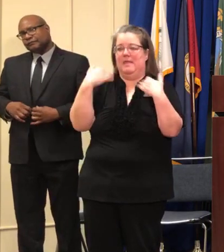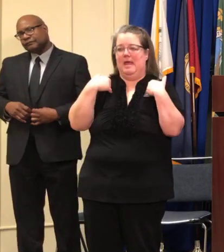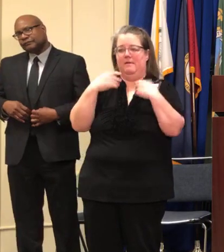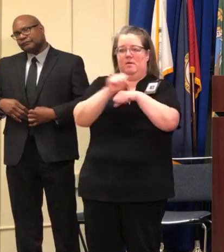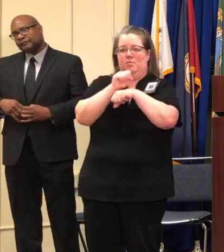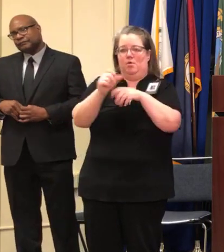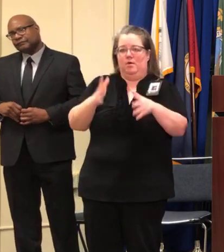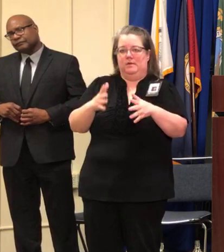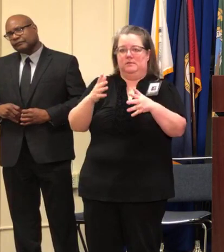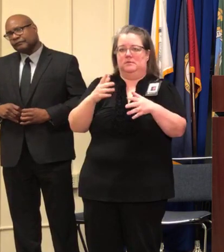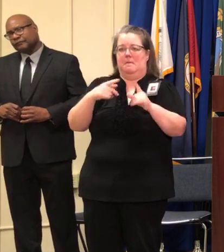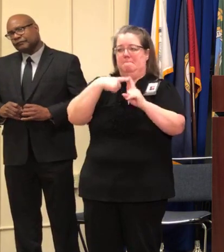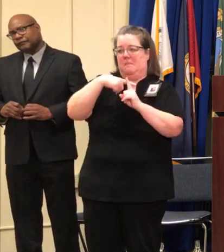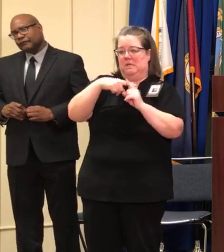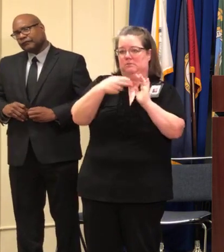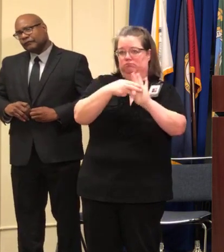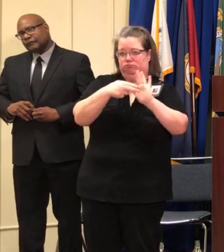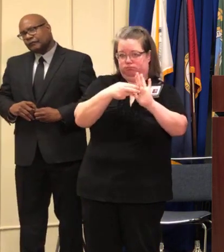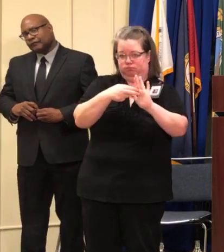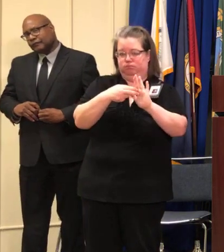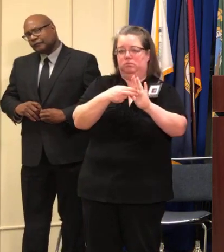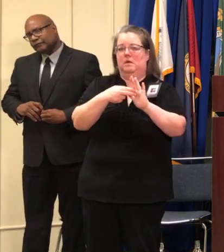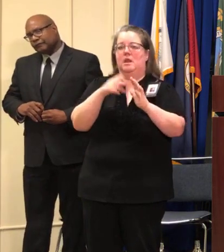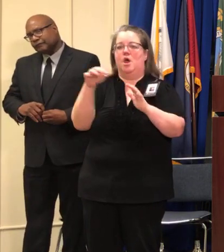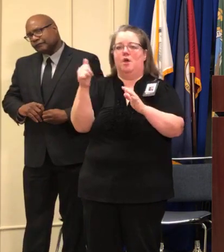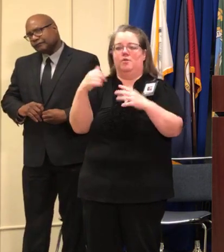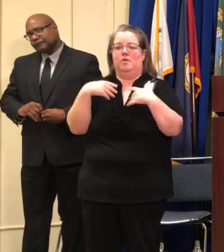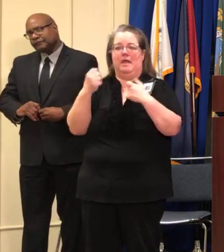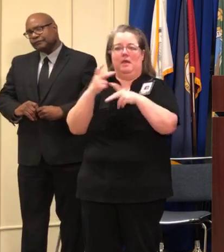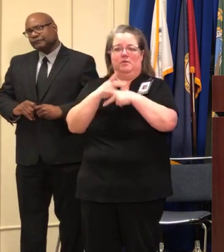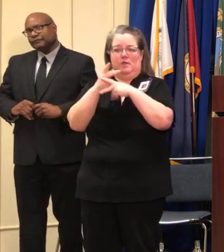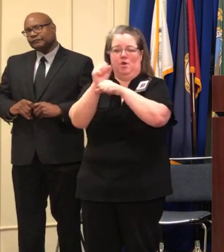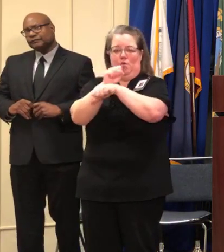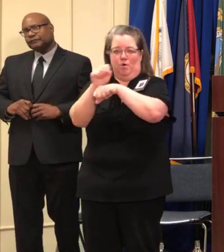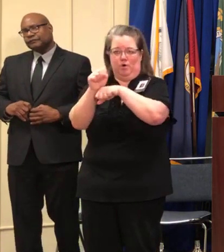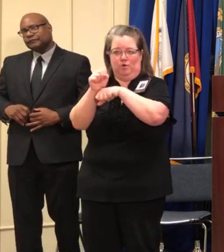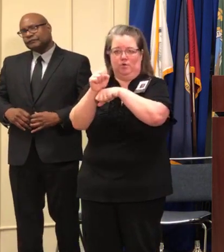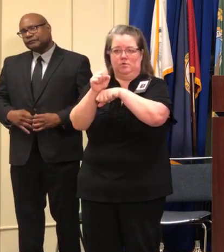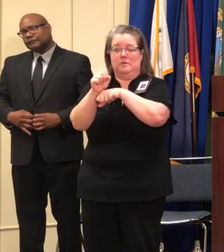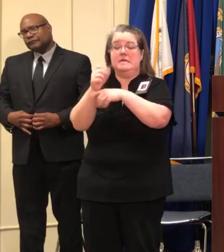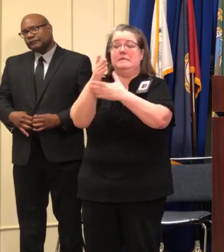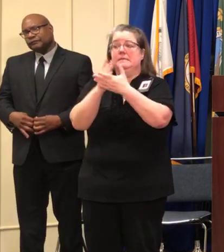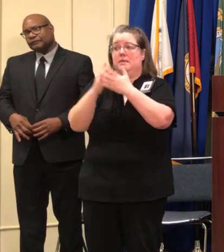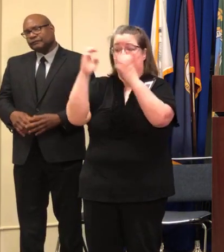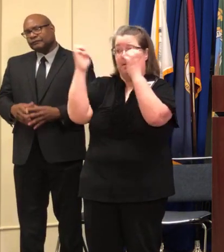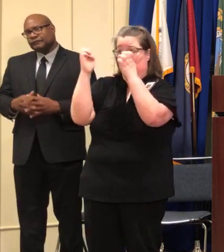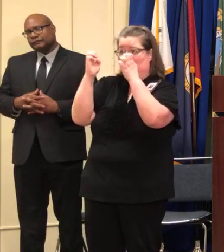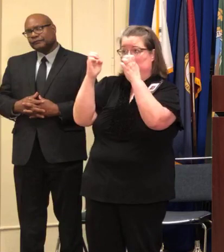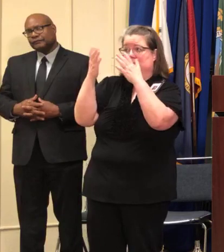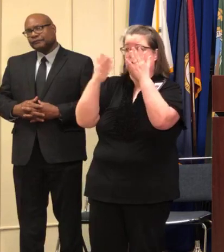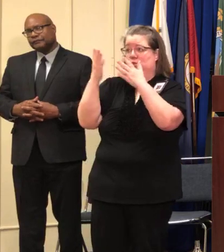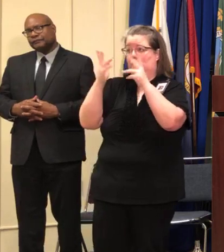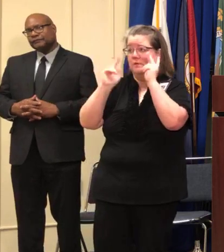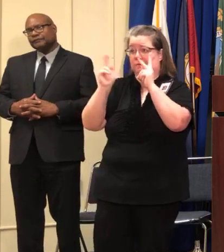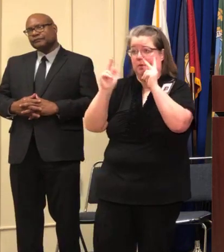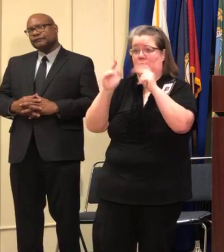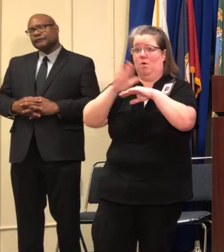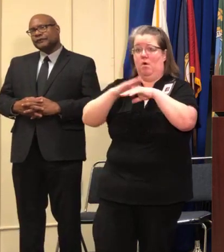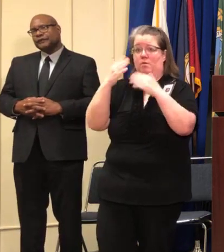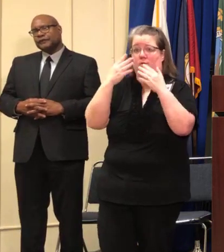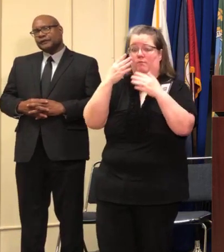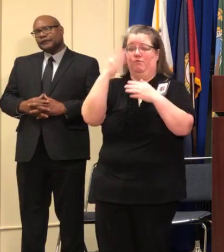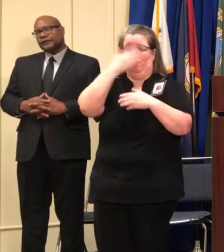that they had some enhanced screenings. We've had other healthcare workers, some, emergency service personnel on the front